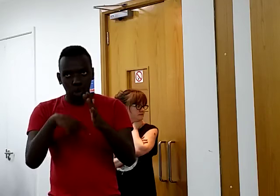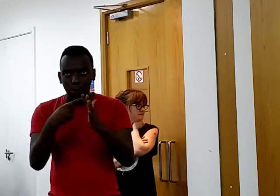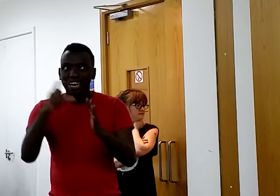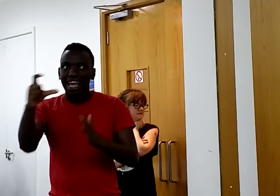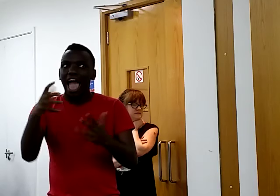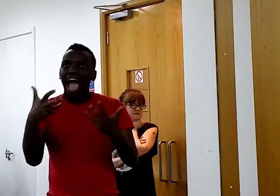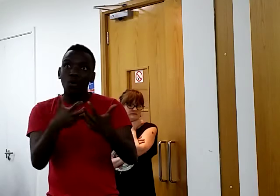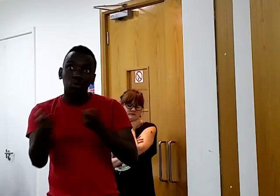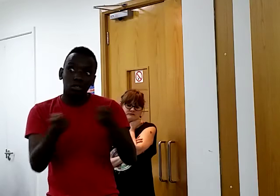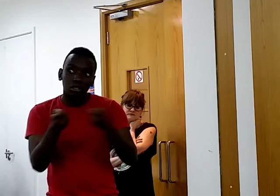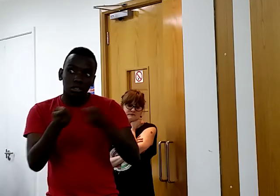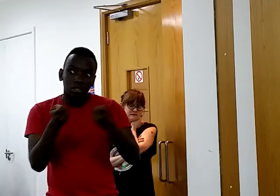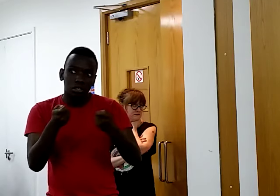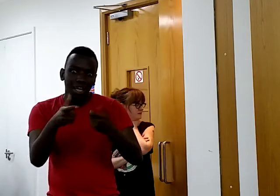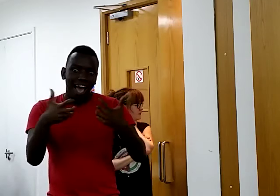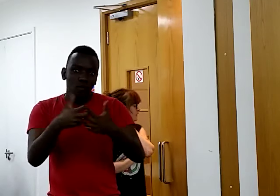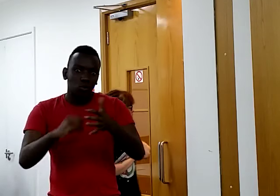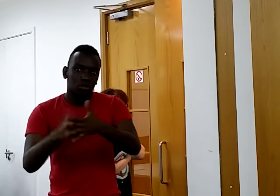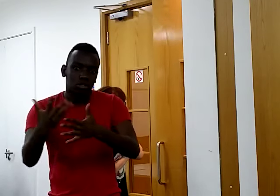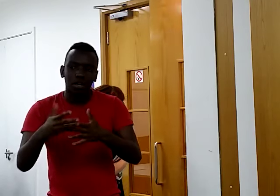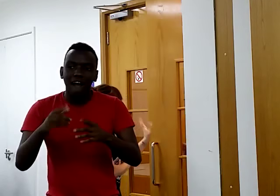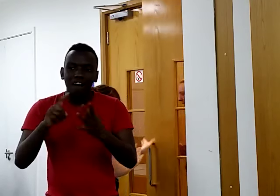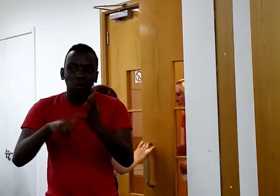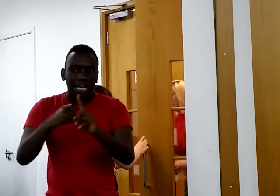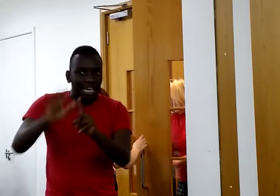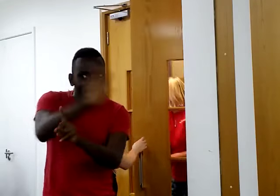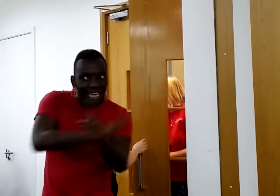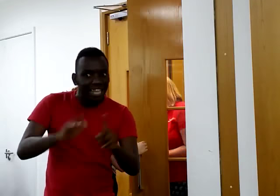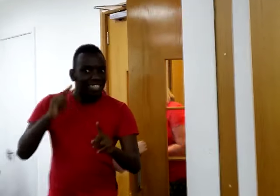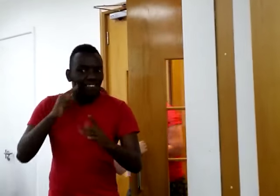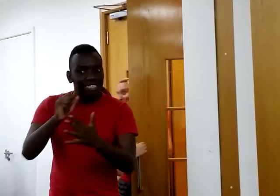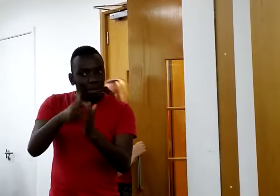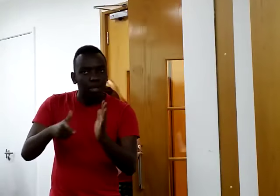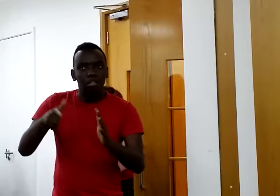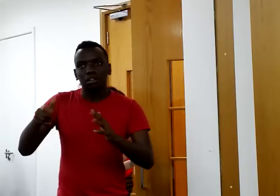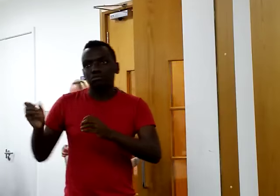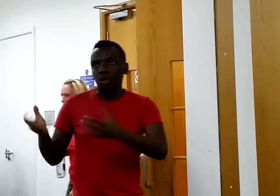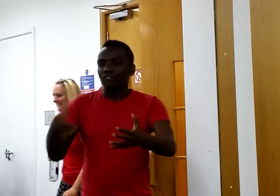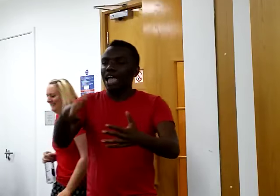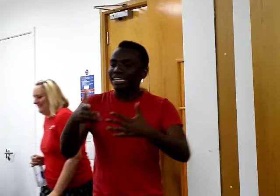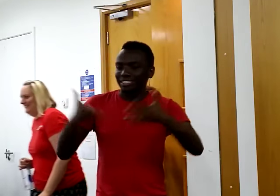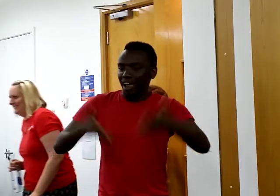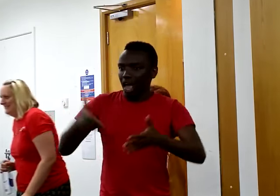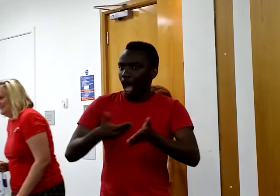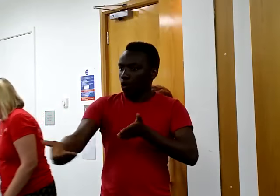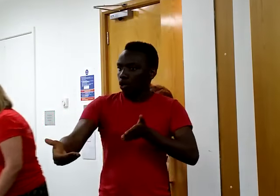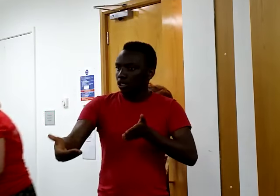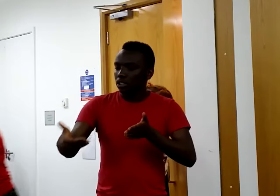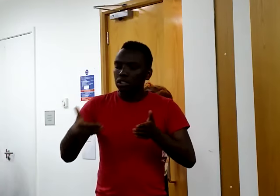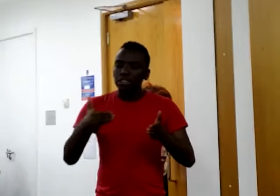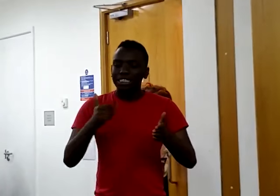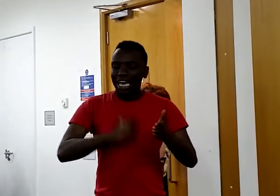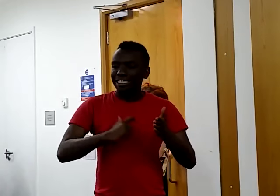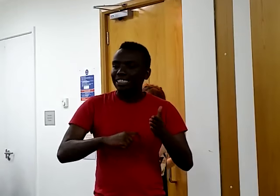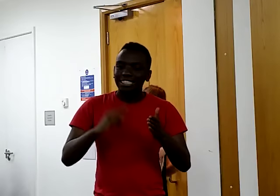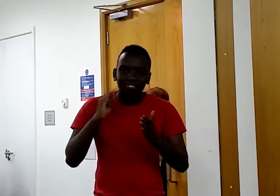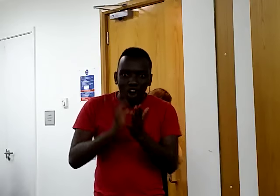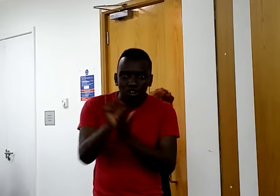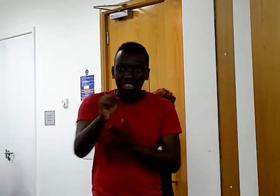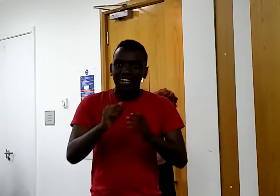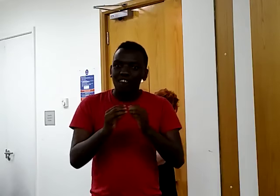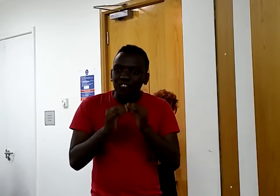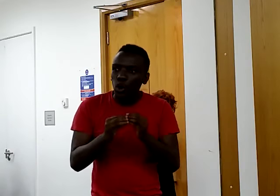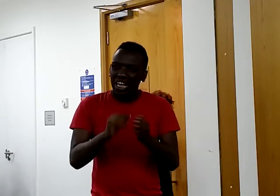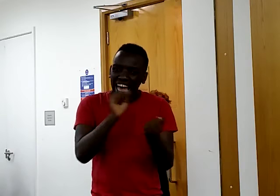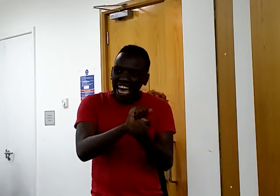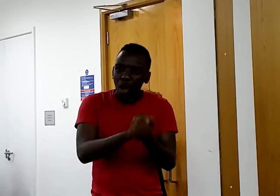to get into power. And, you know, Jeremy Corbyn, he's a great example of how to influence change, and he's been